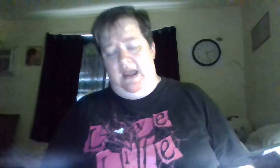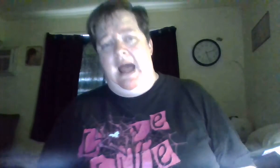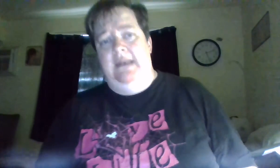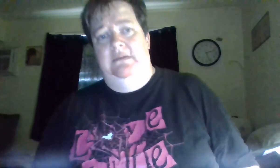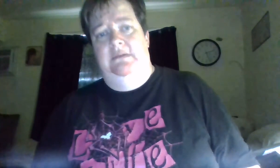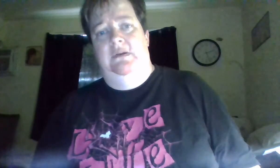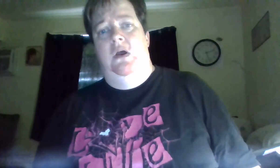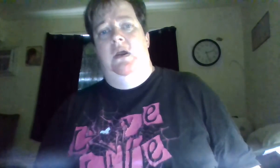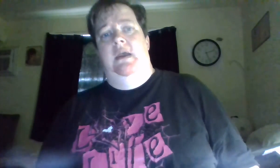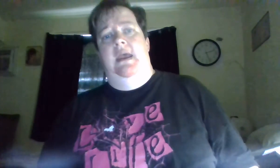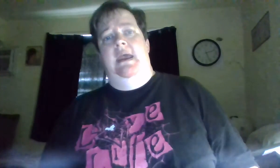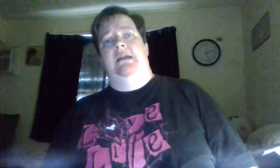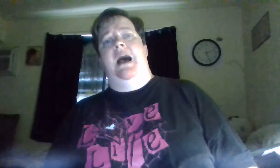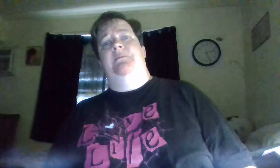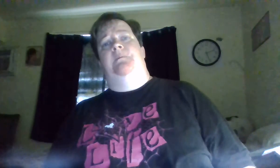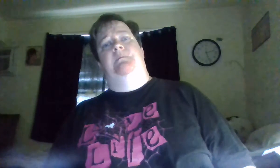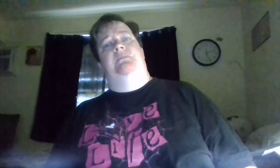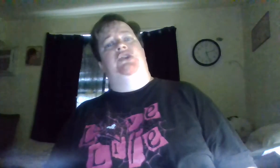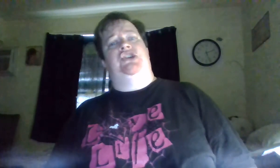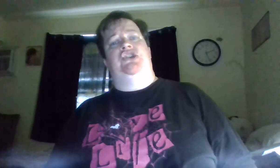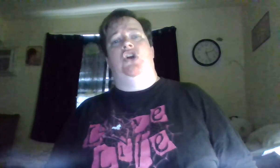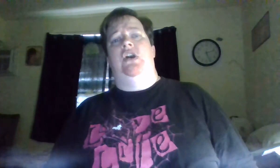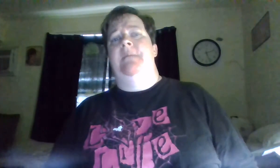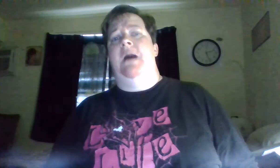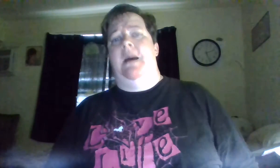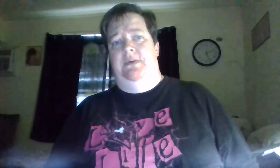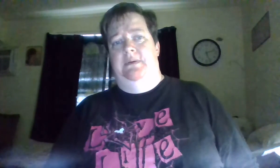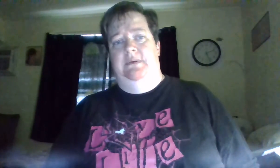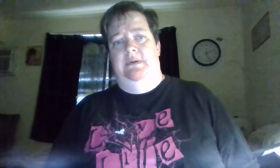God, and God just stirred him up,